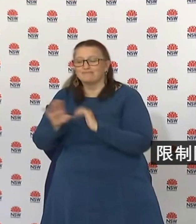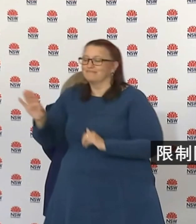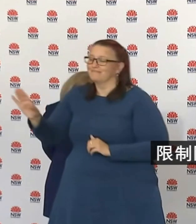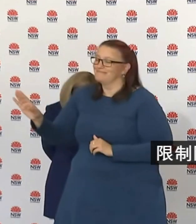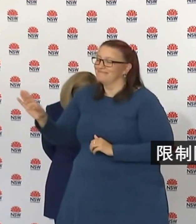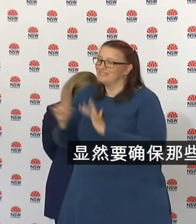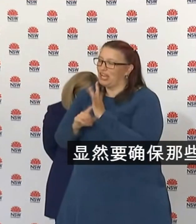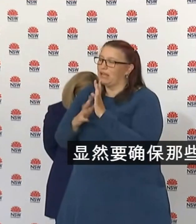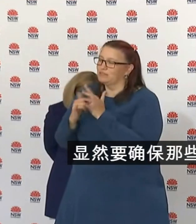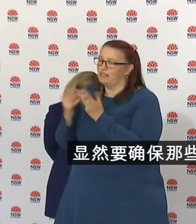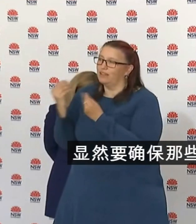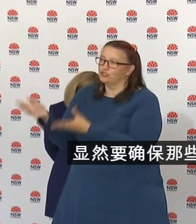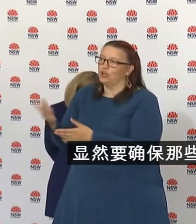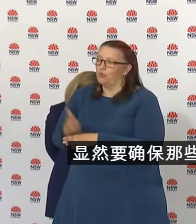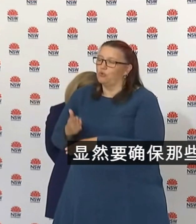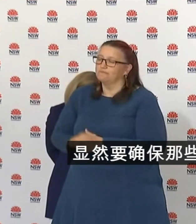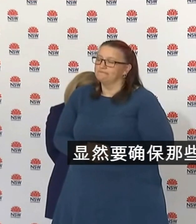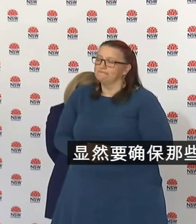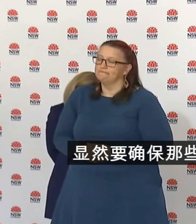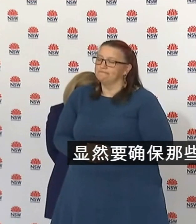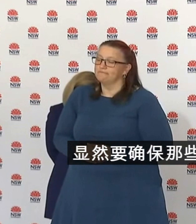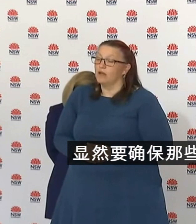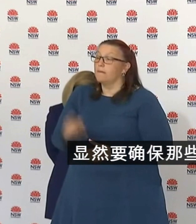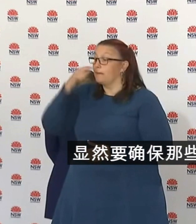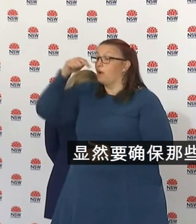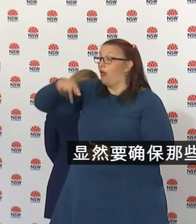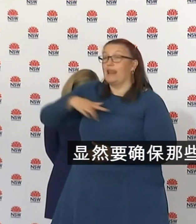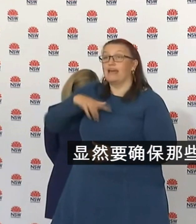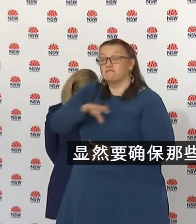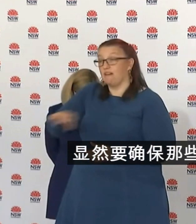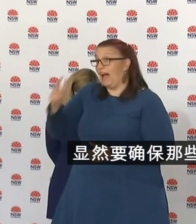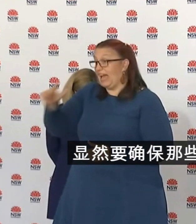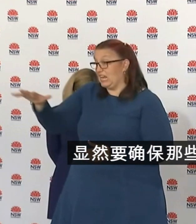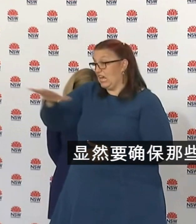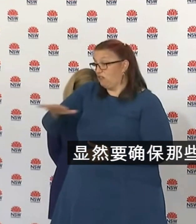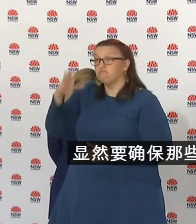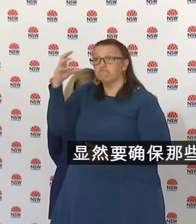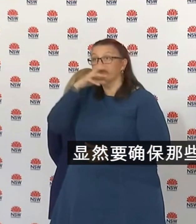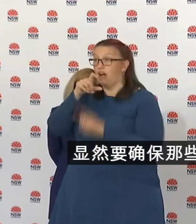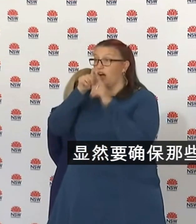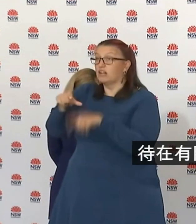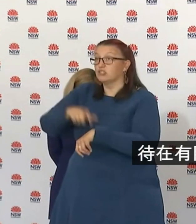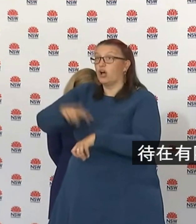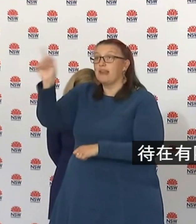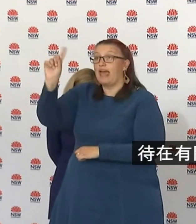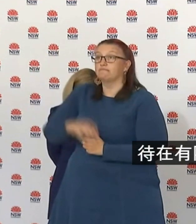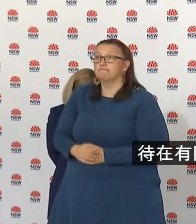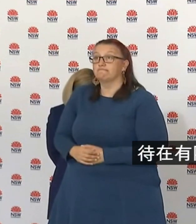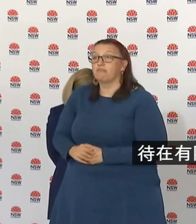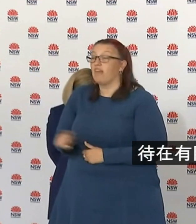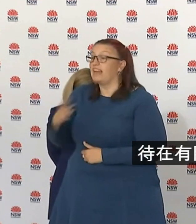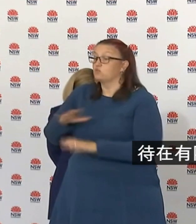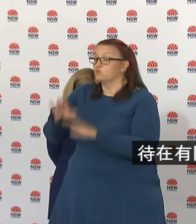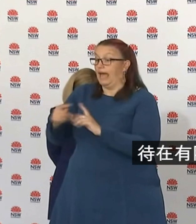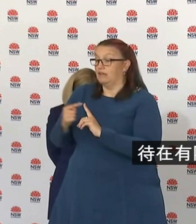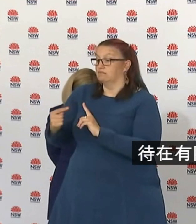there, James, is aimed at obviously ensuring that people in those very challenged local government areas stay within a